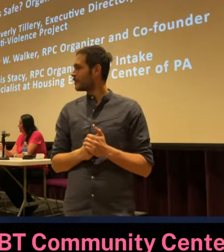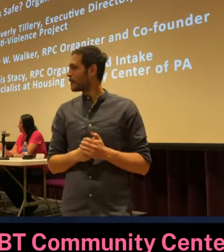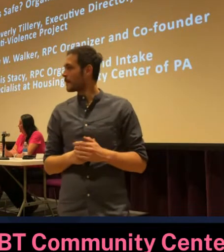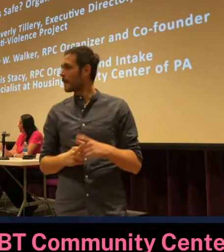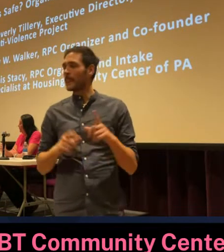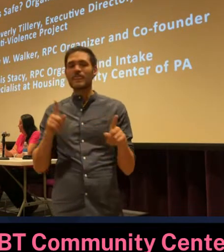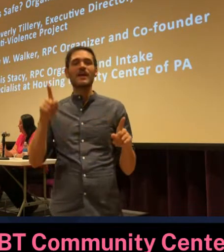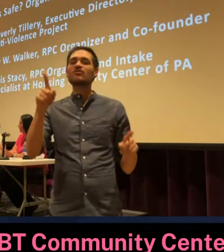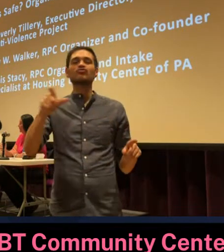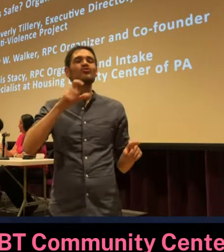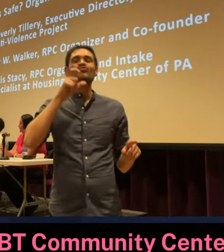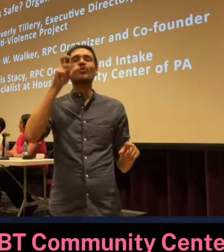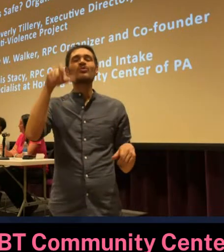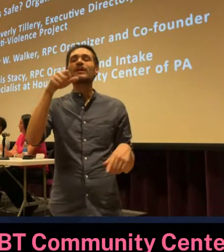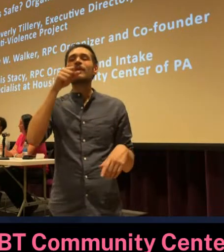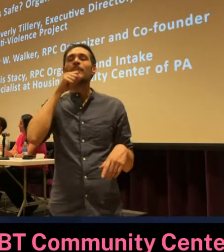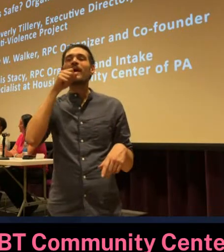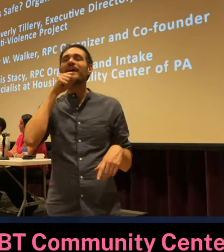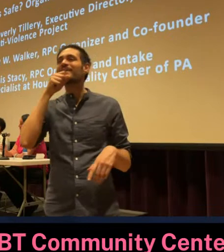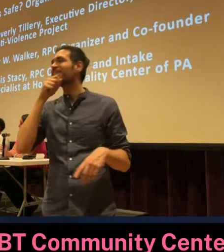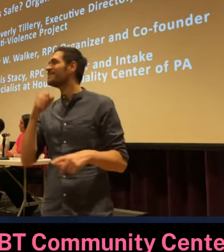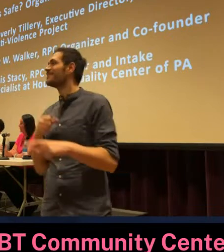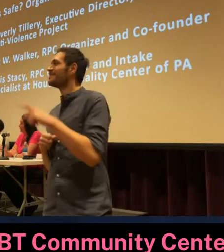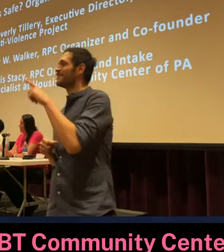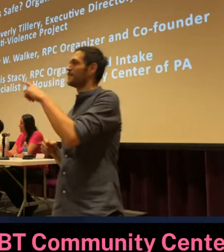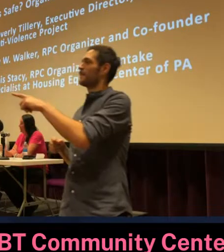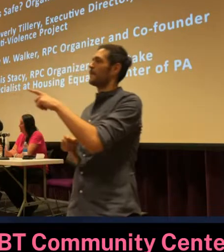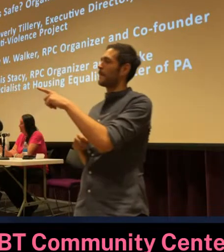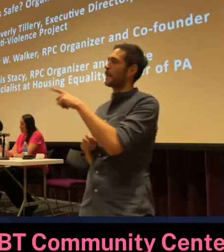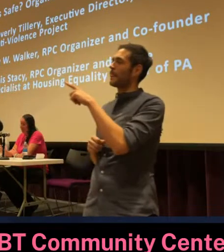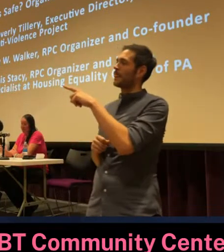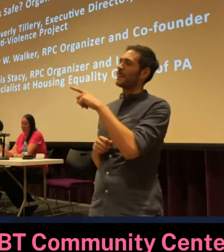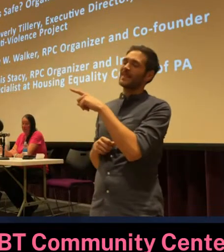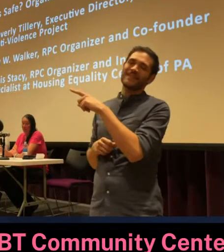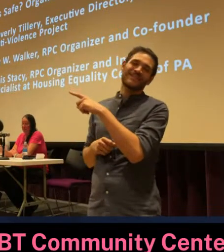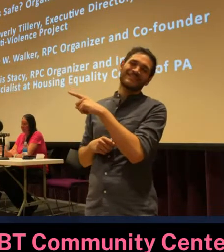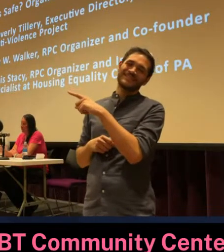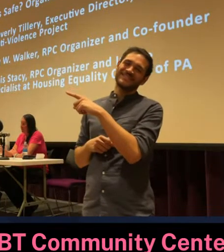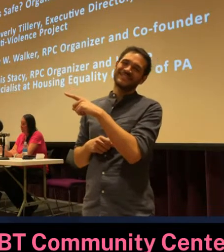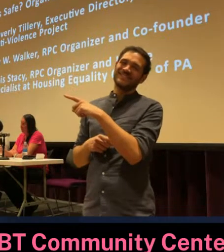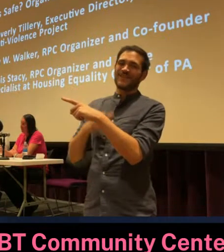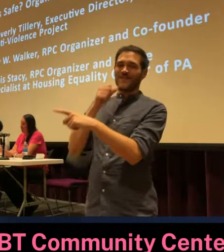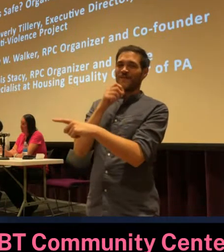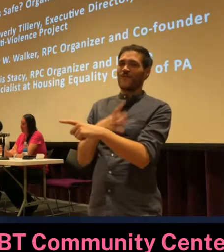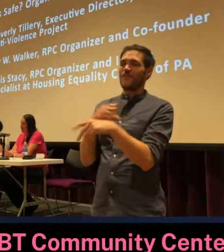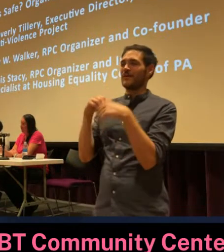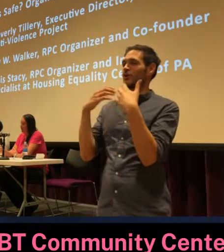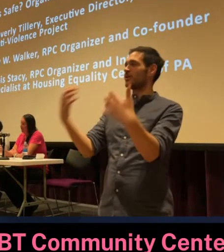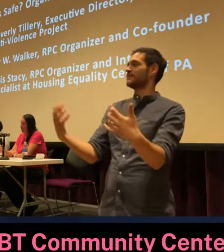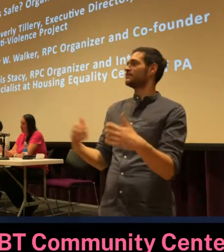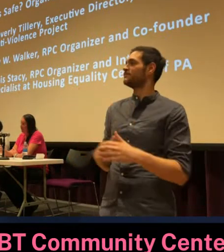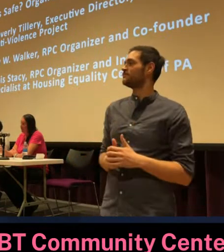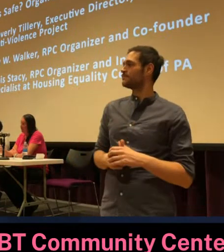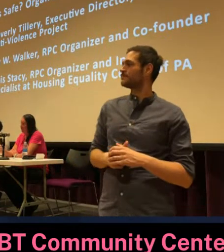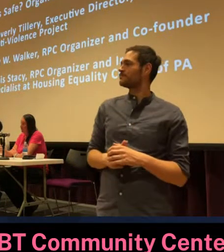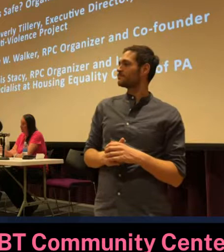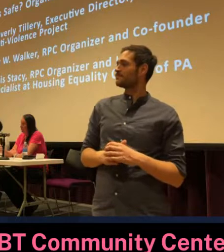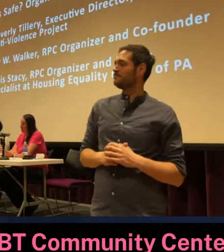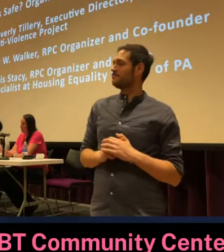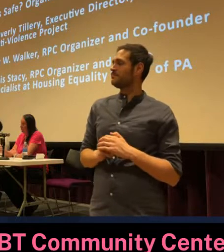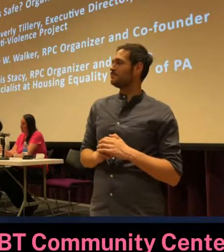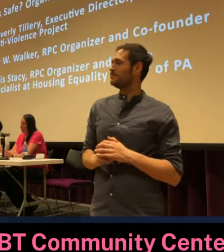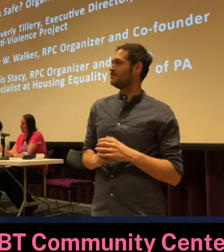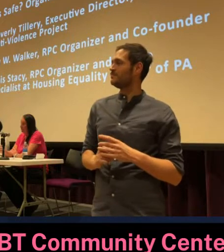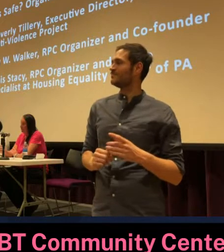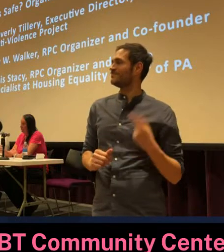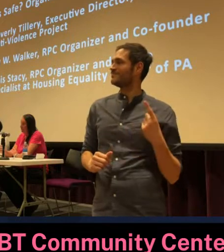I'm made for the online thing, but I'm happy to do it without it. And at the risk of point